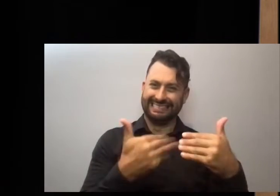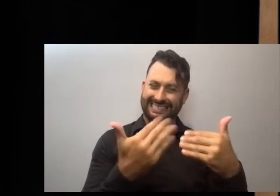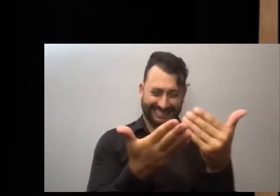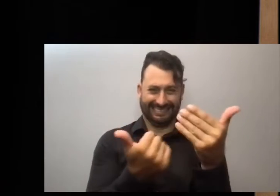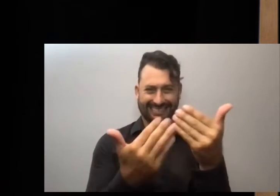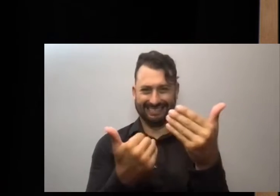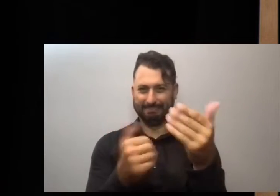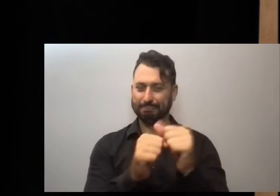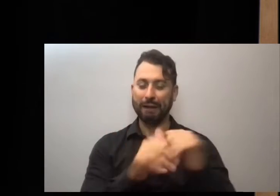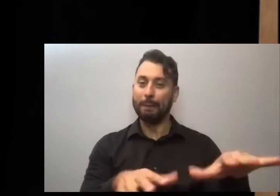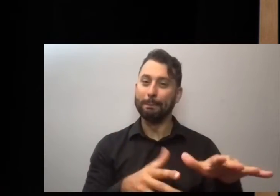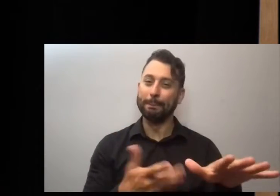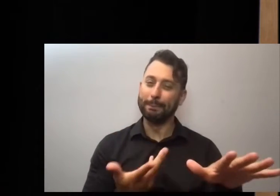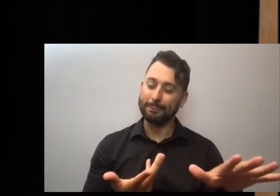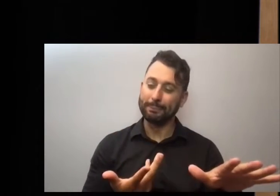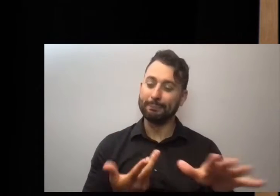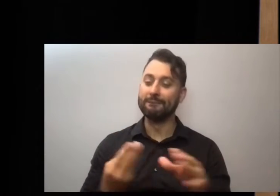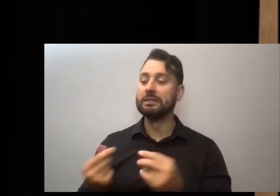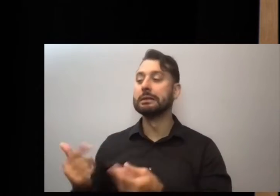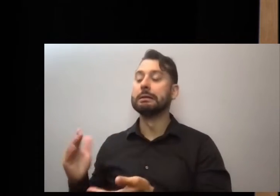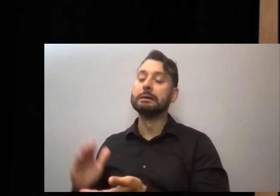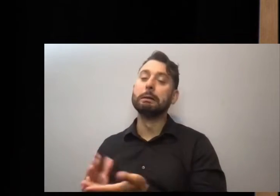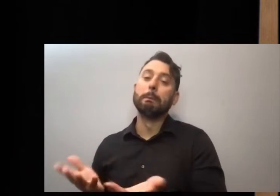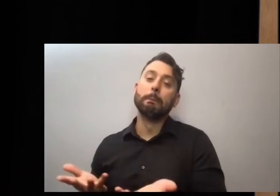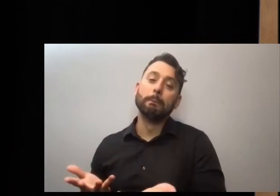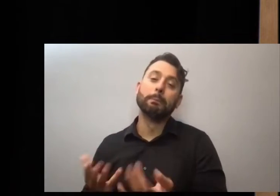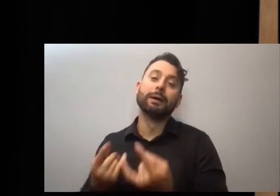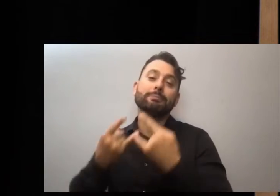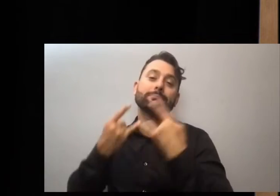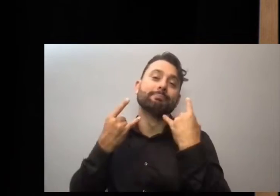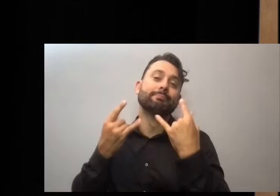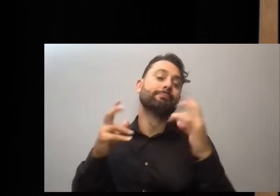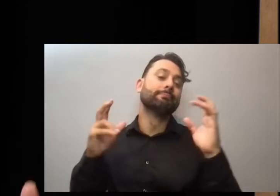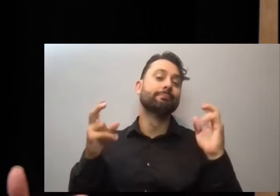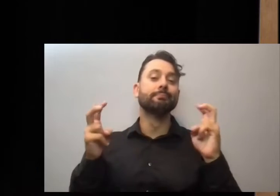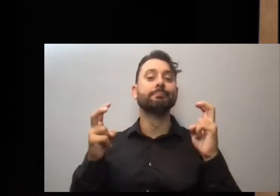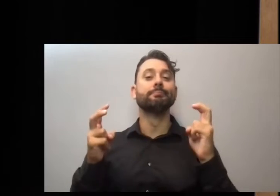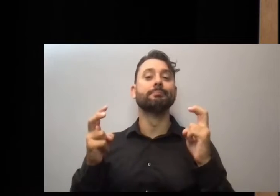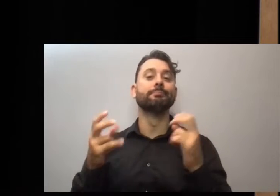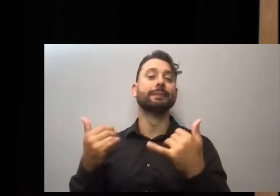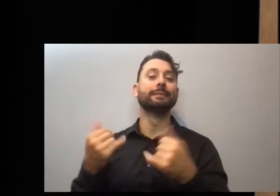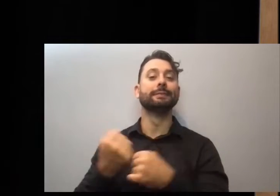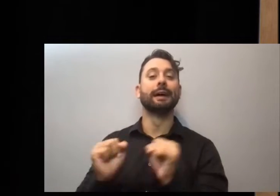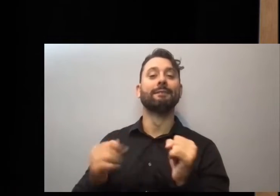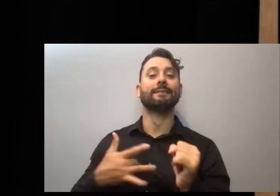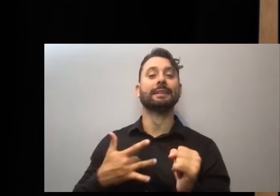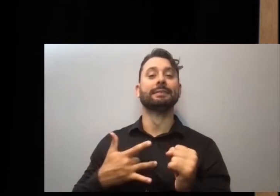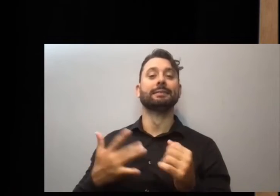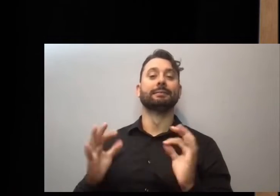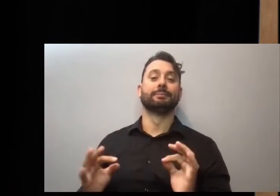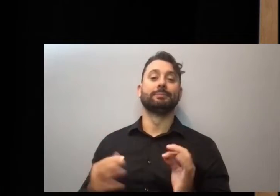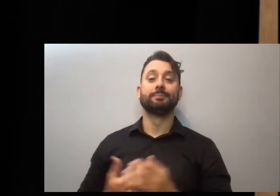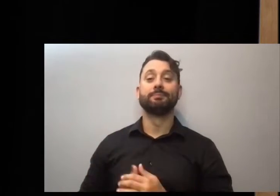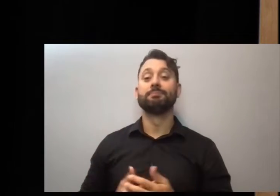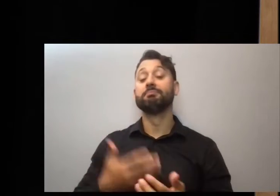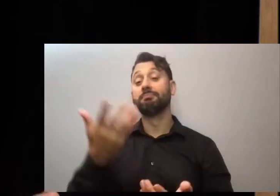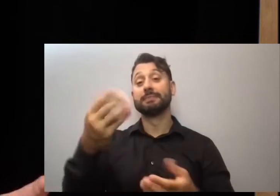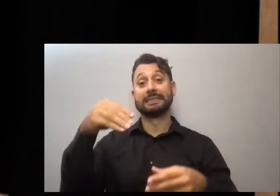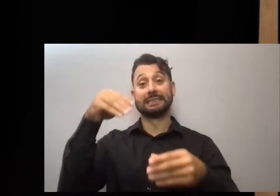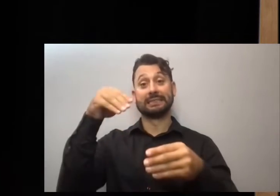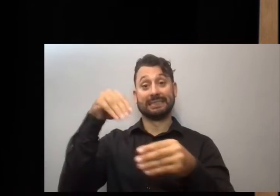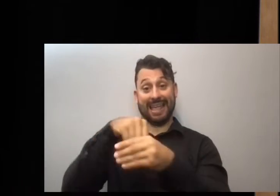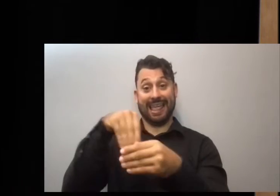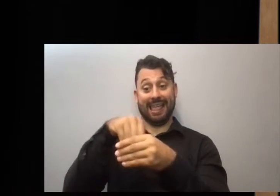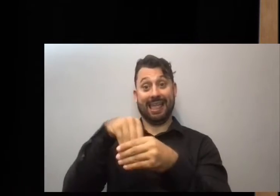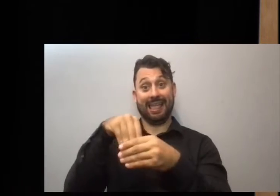fine too. But those times that you're outdoors or indoors at any event, you know, you should really consider wearing your mask, especially if there's a